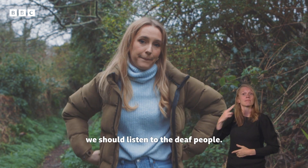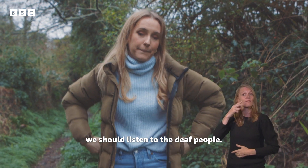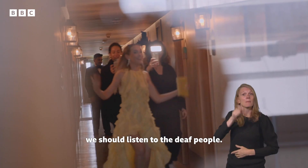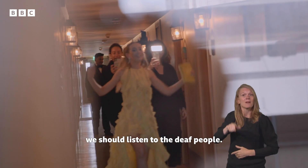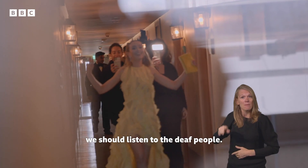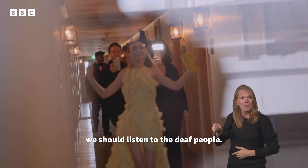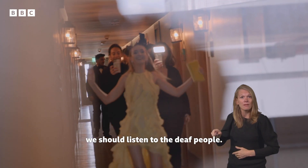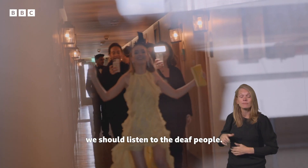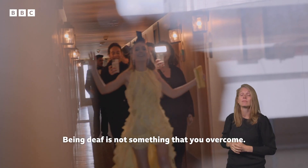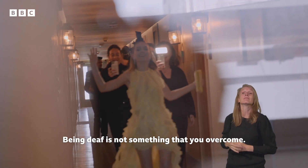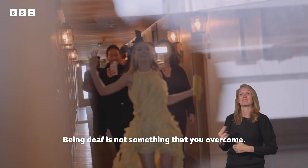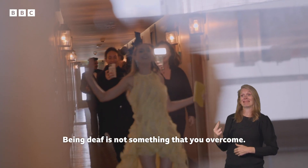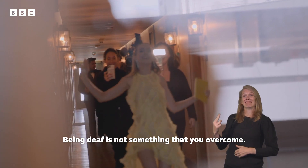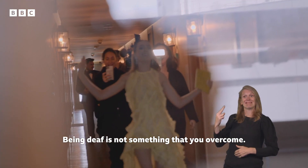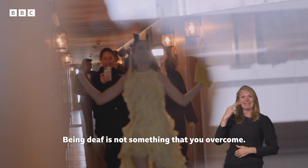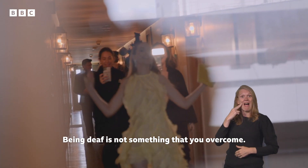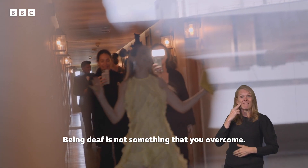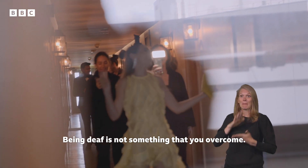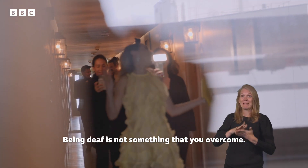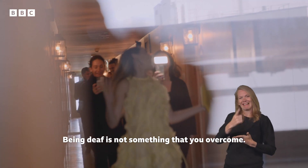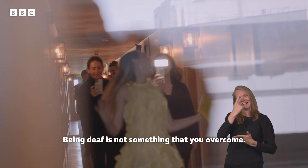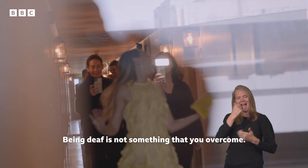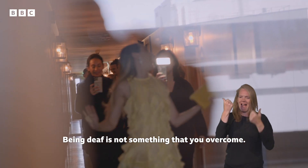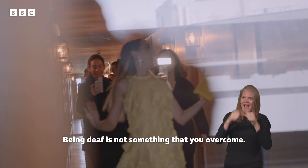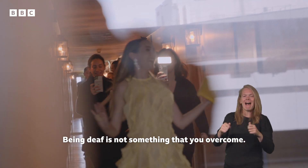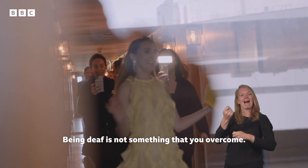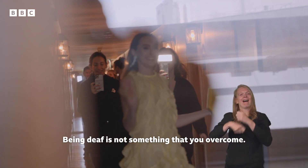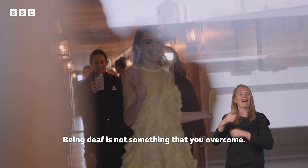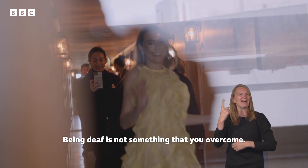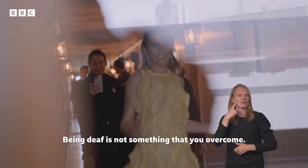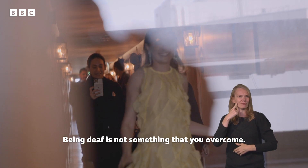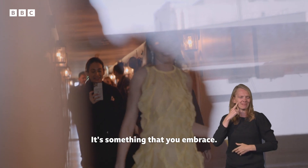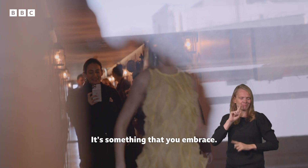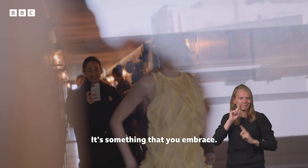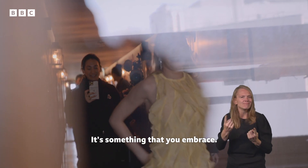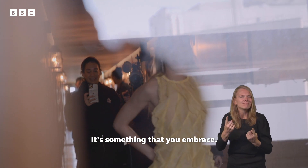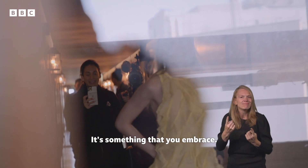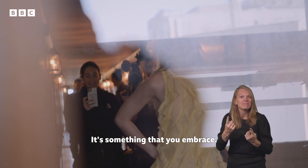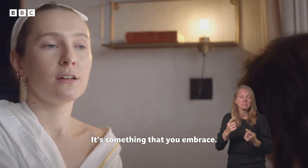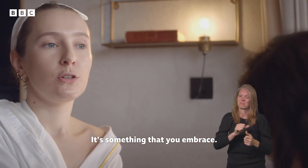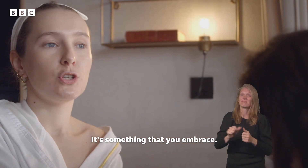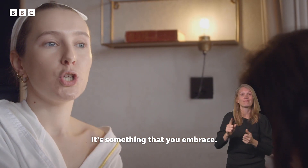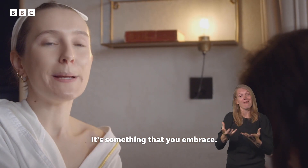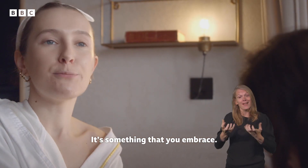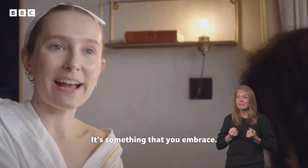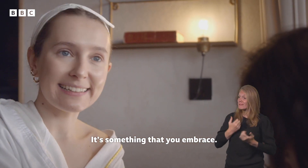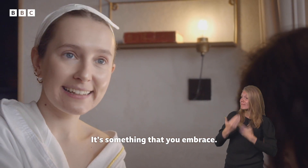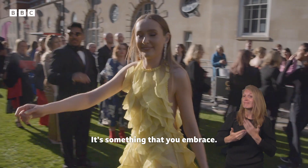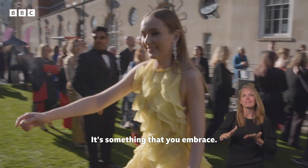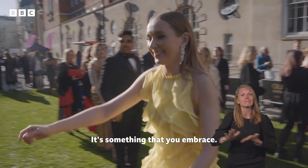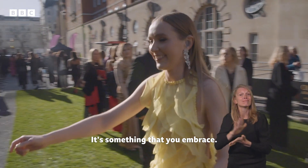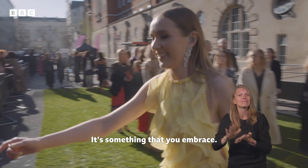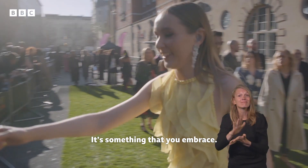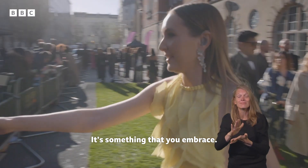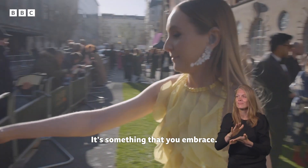people. Being deaf is not something that you overcome. It's something that you